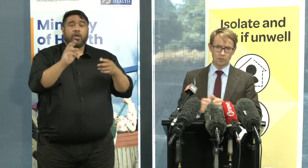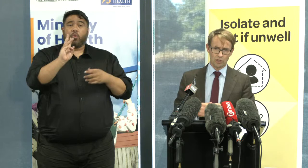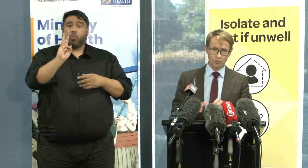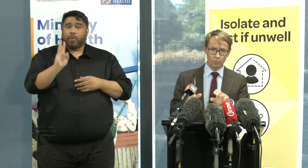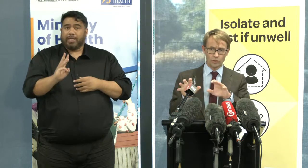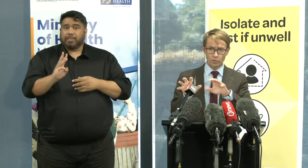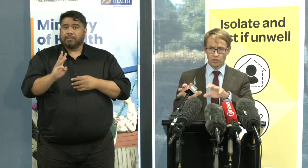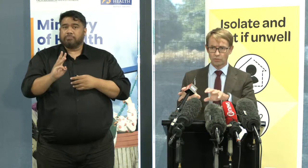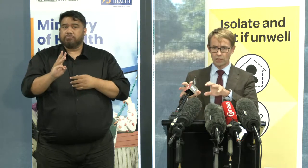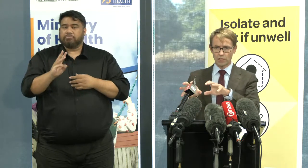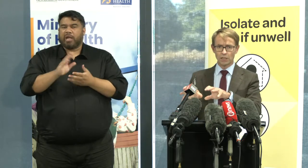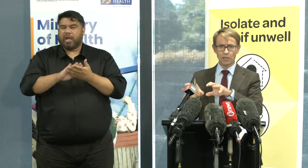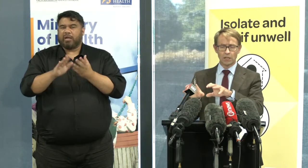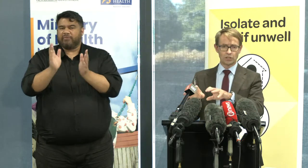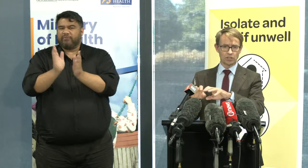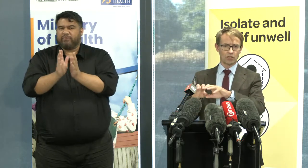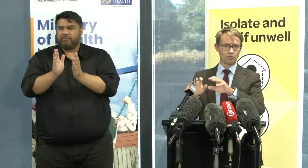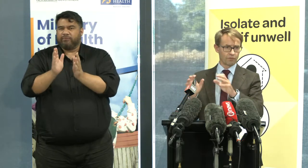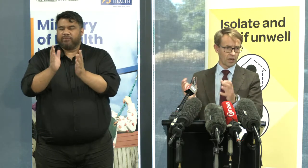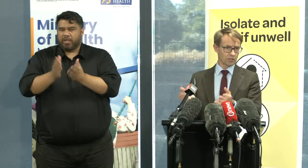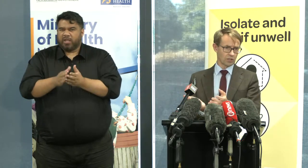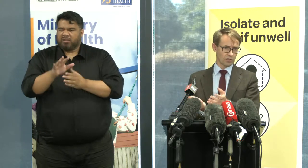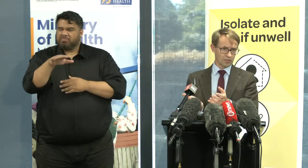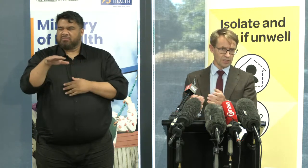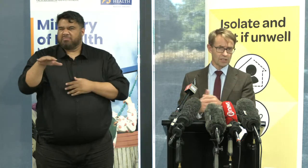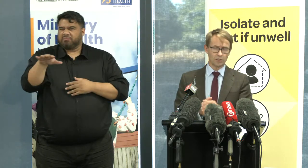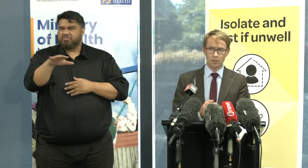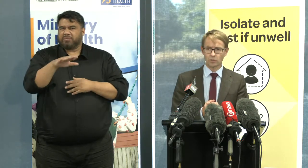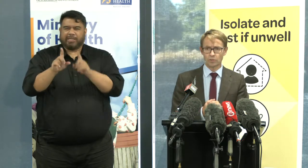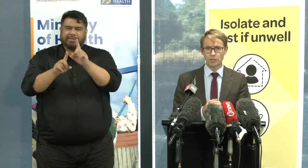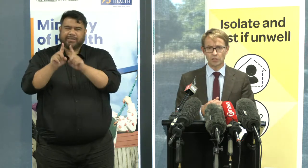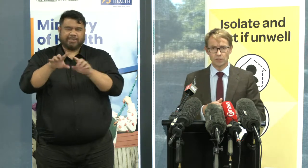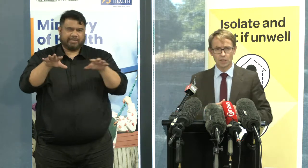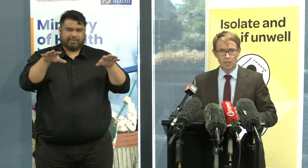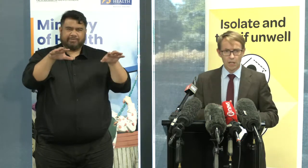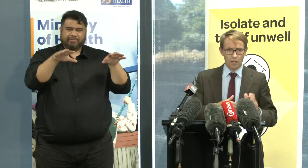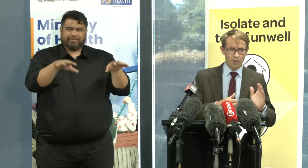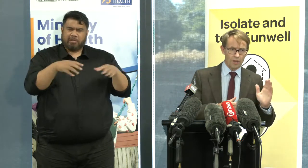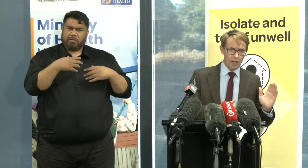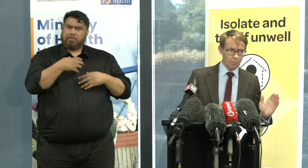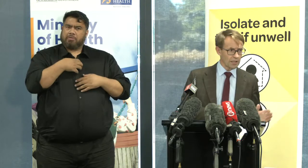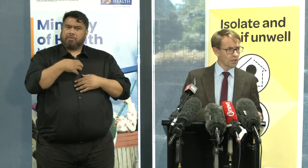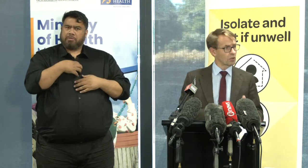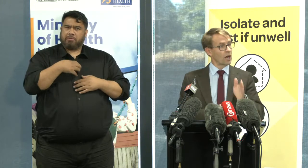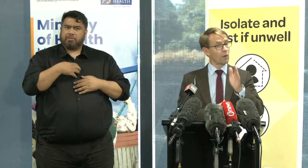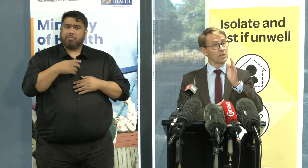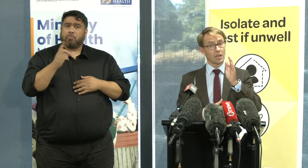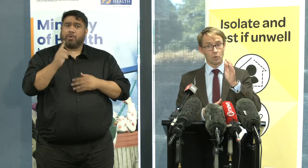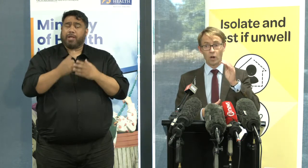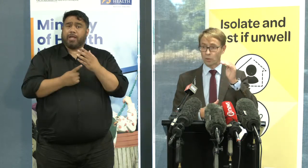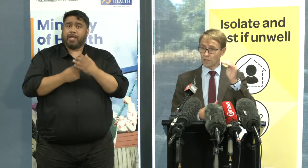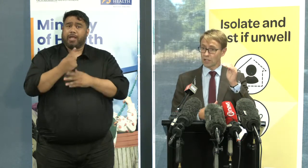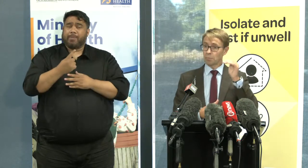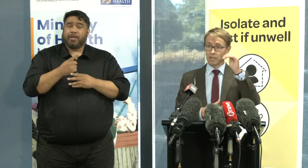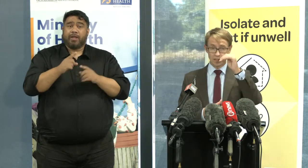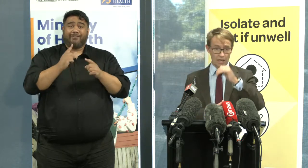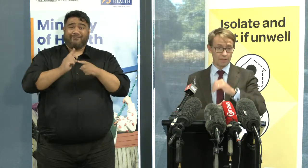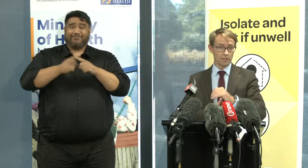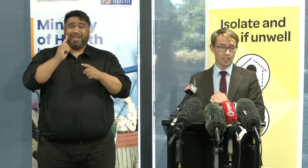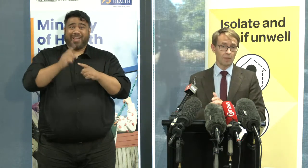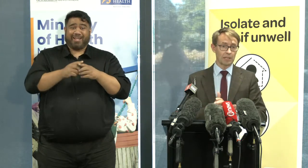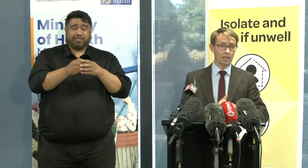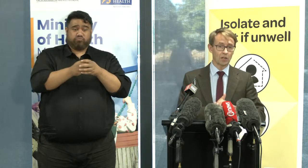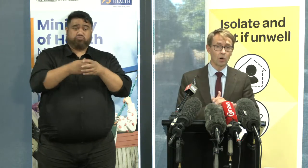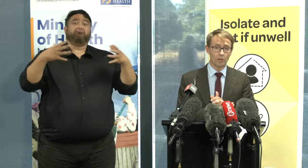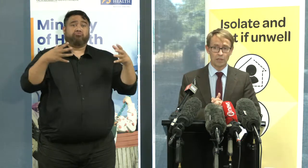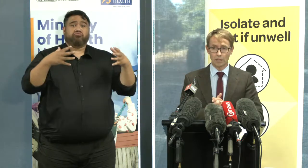Valley District Health Boards, which are really just confined to the cities in those regions, that the outbreak went up quite quickly, peaked, and